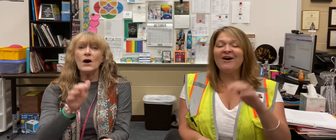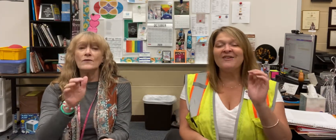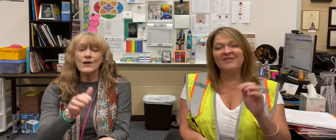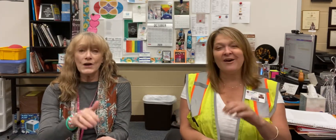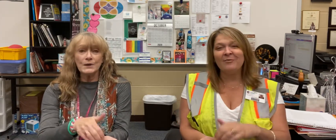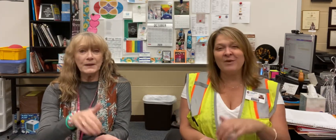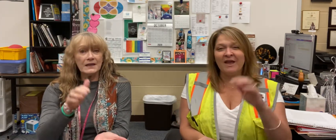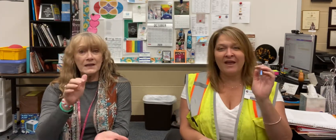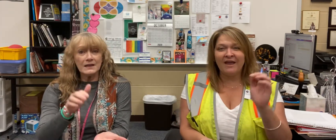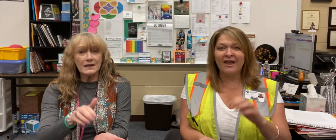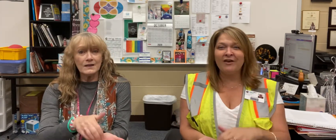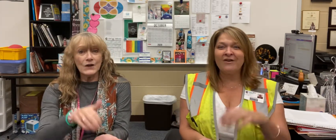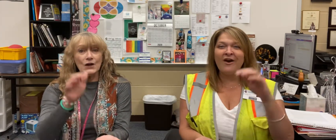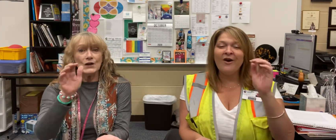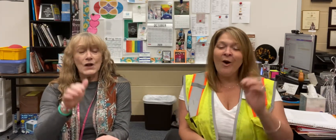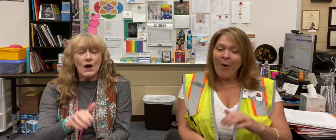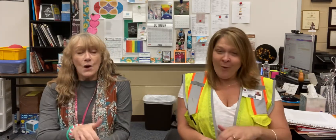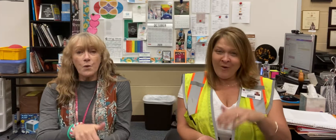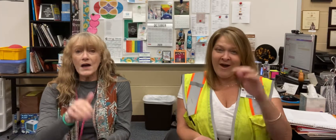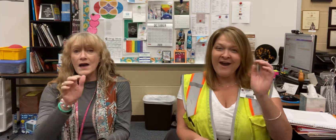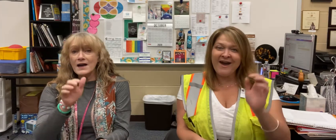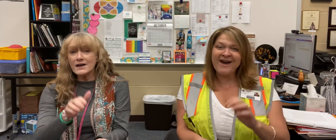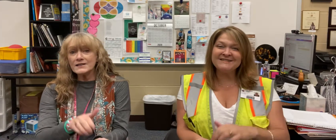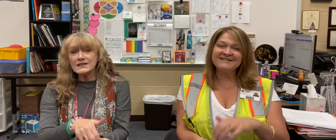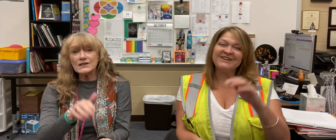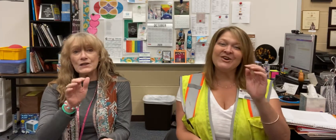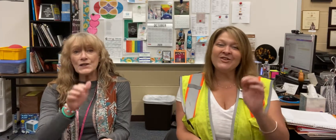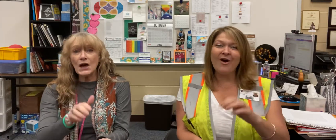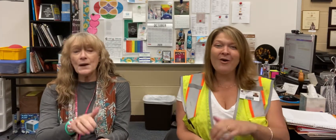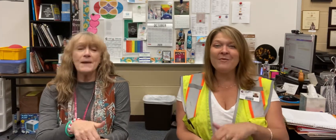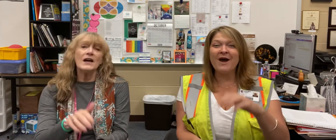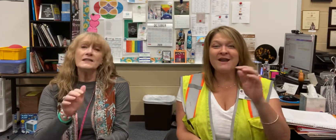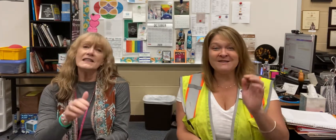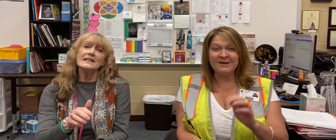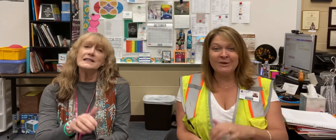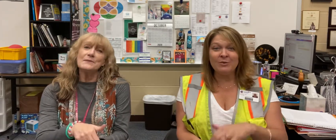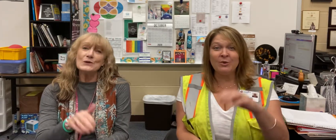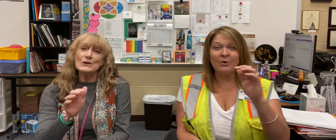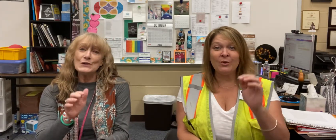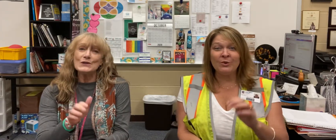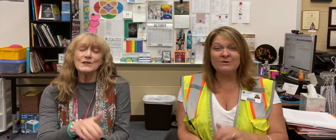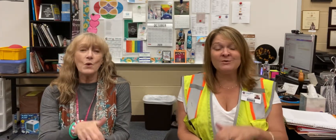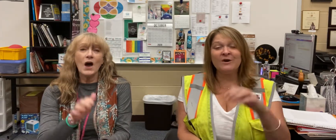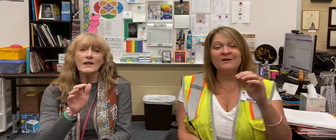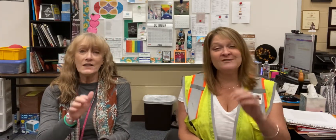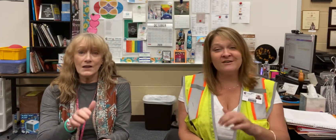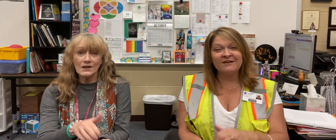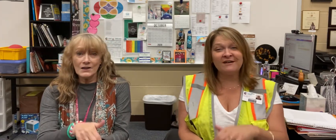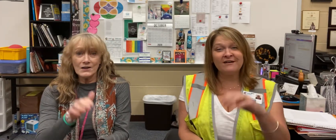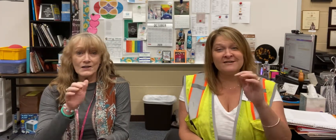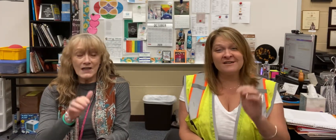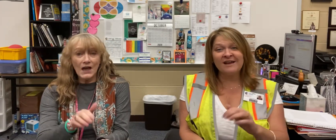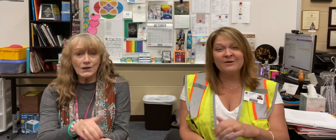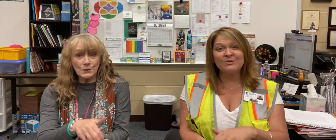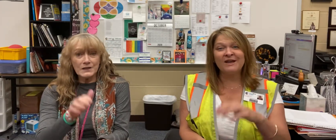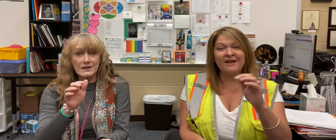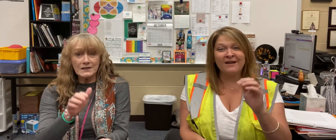the beaver, where still the mighty moose wanders at